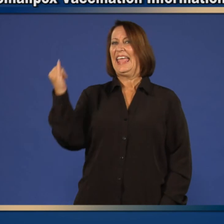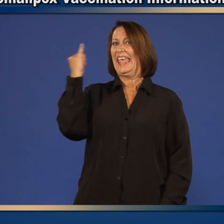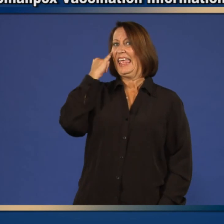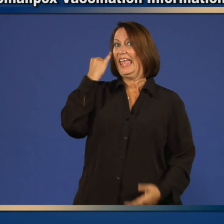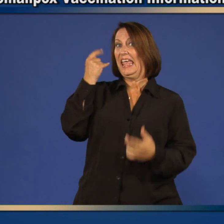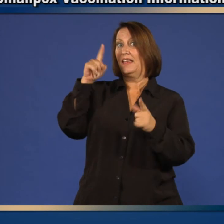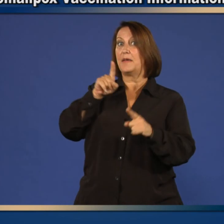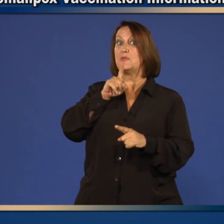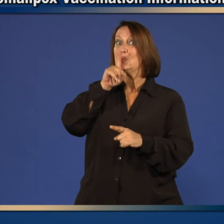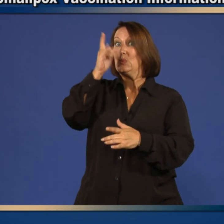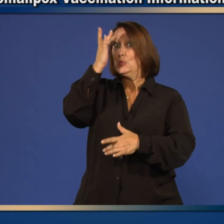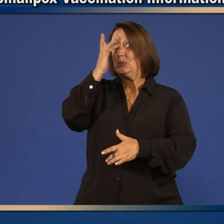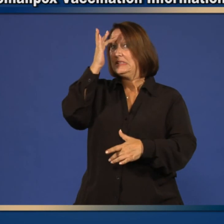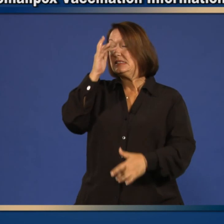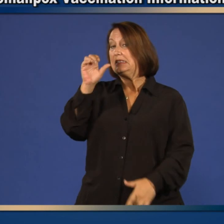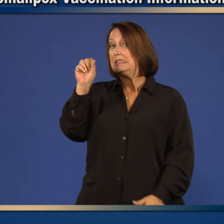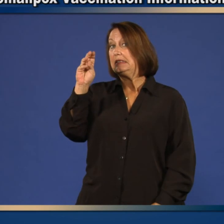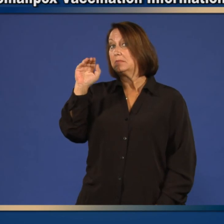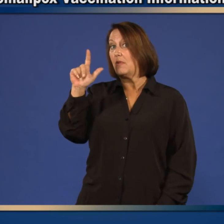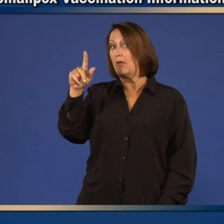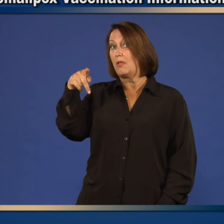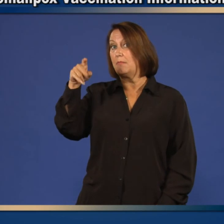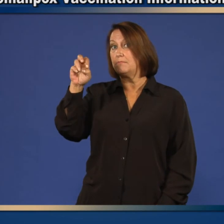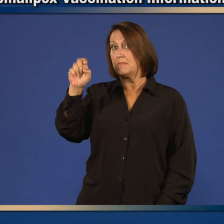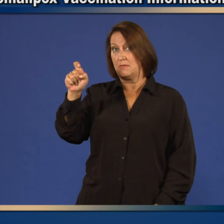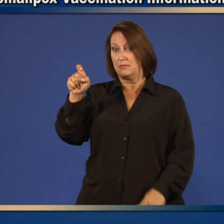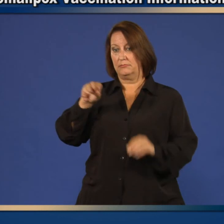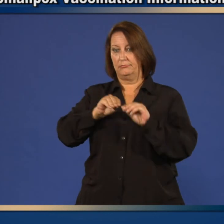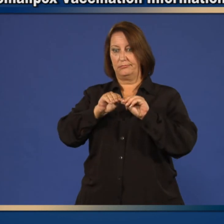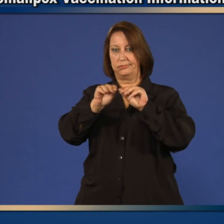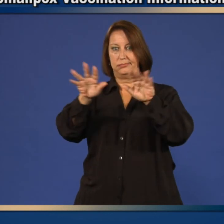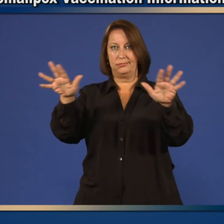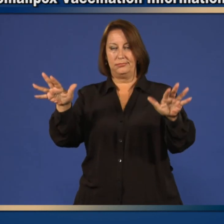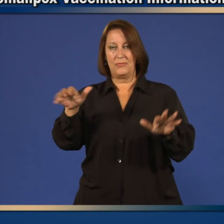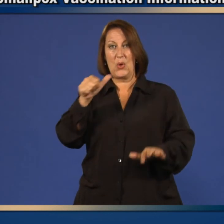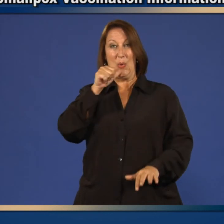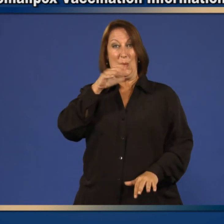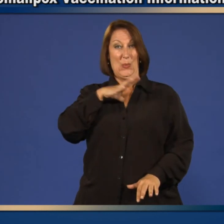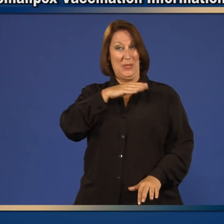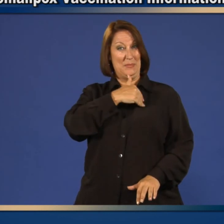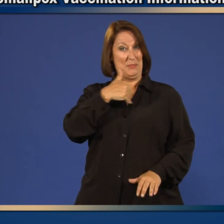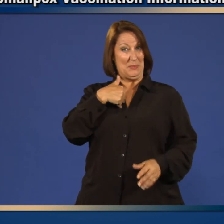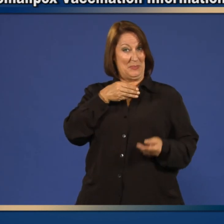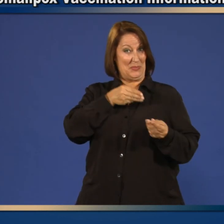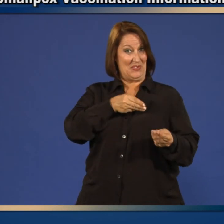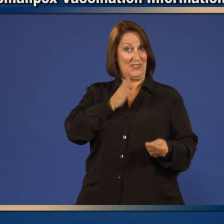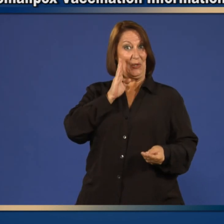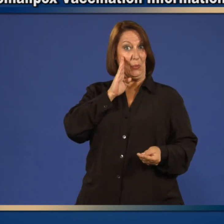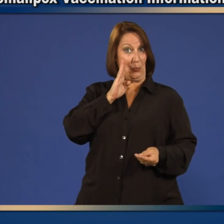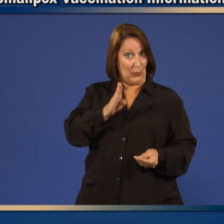If there were ever a case of smallpox, would breastfeeding women be vaccinated?